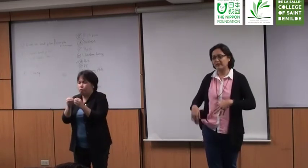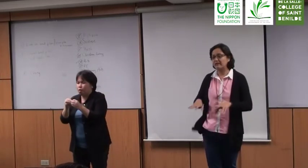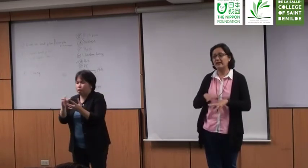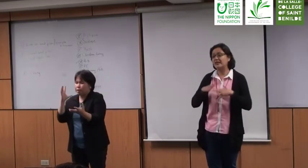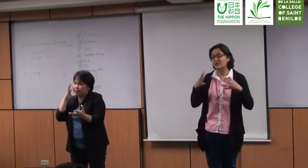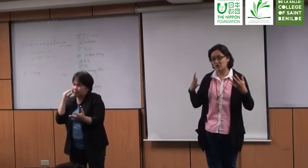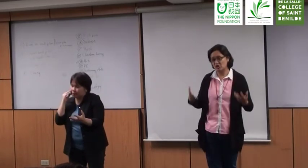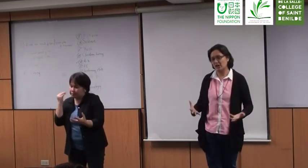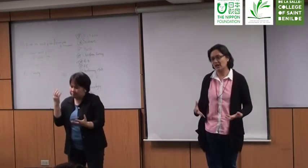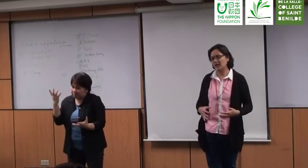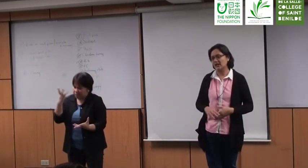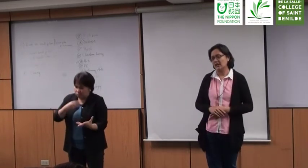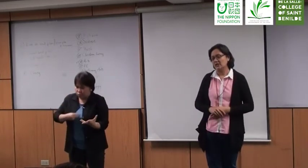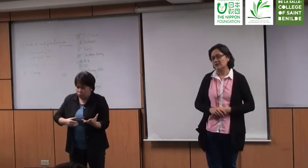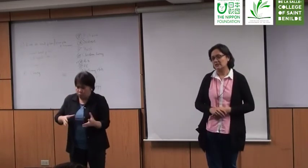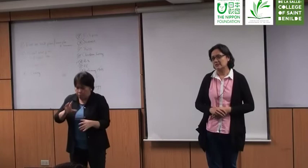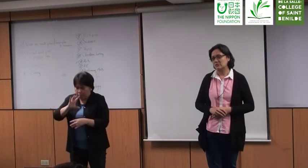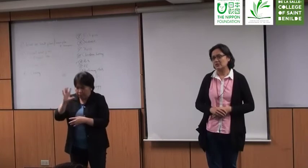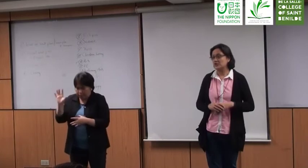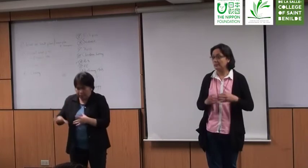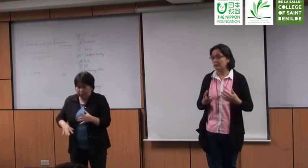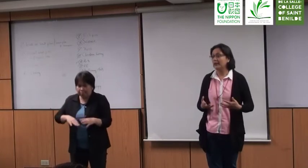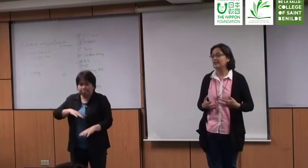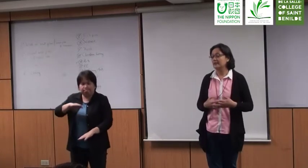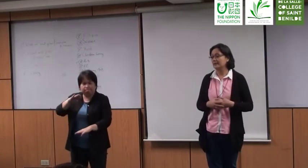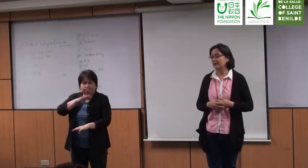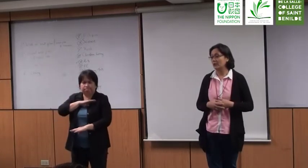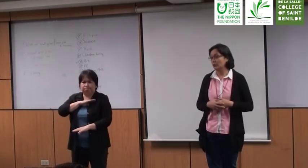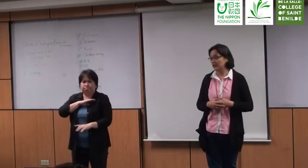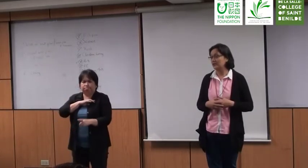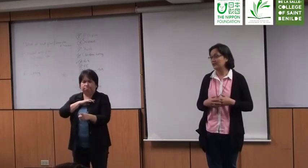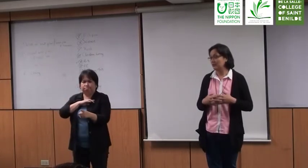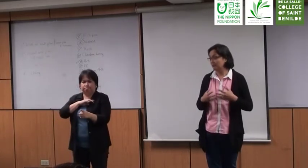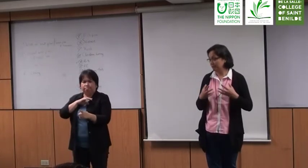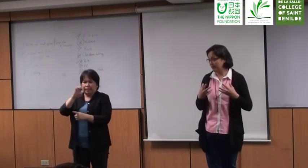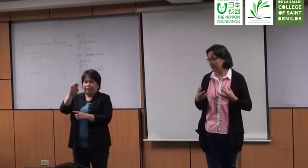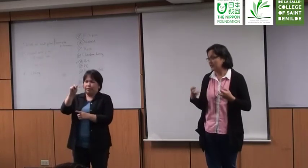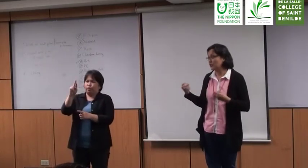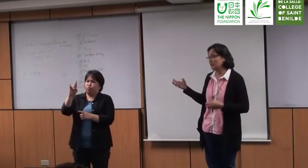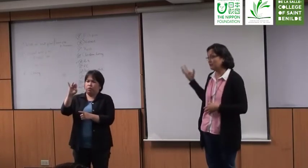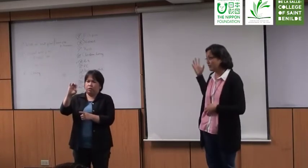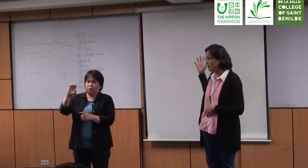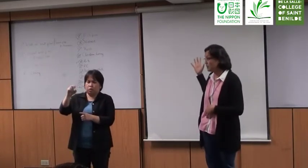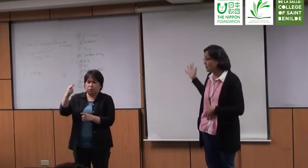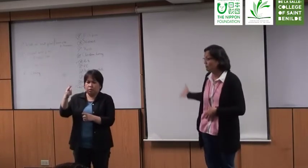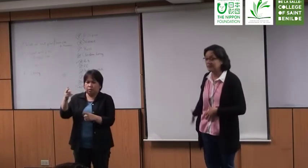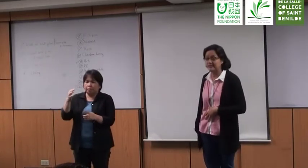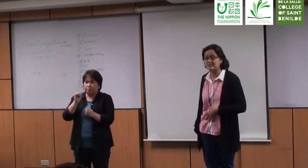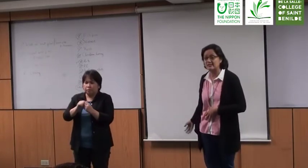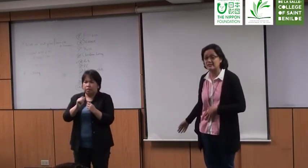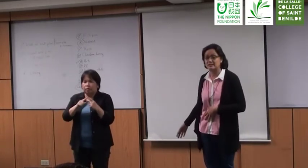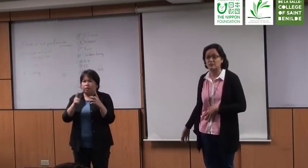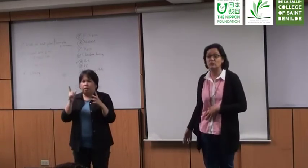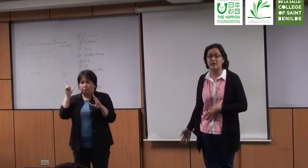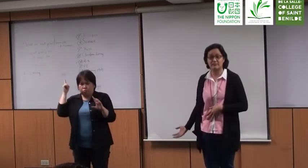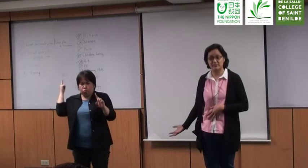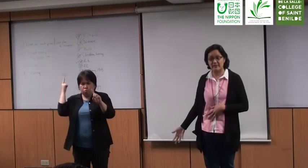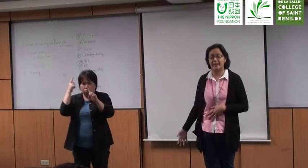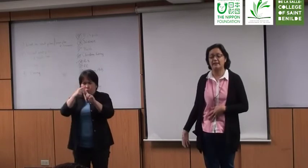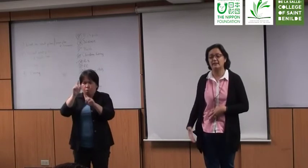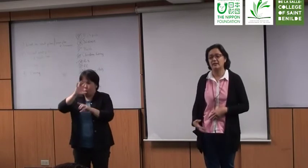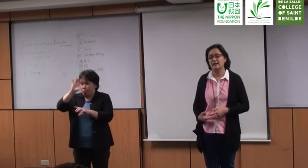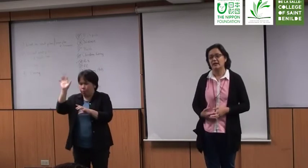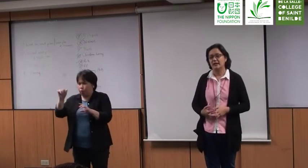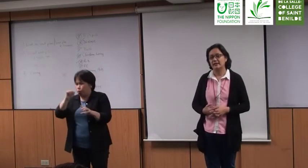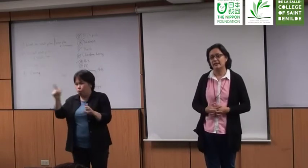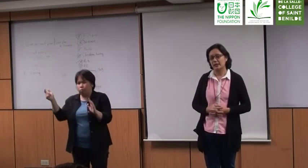will be very enriching to such a point that they would eventually develop the competencies that we have